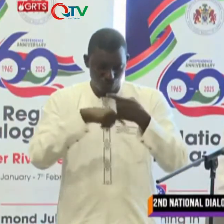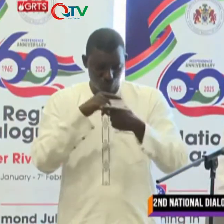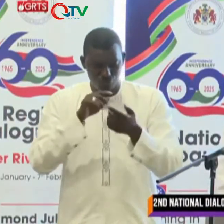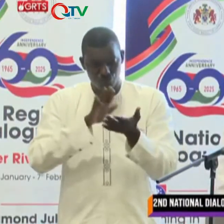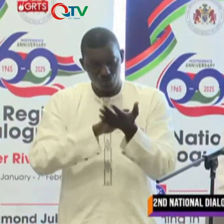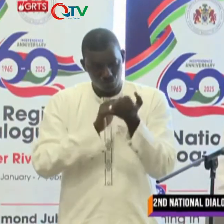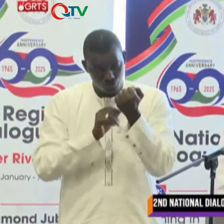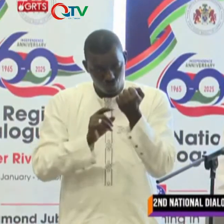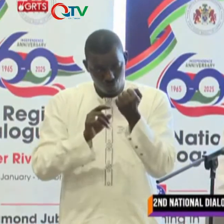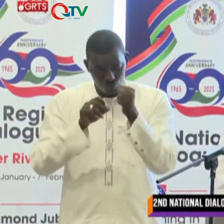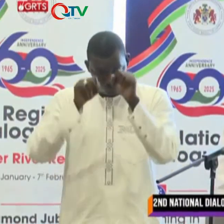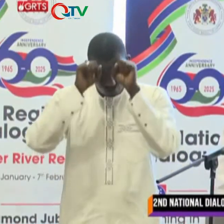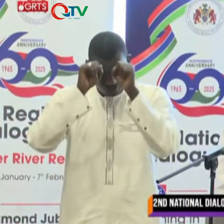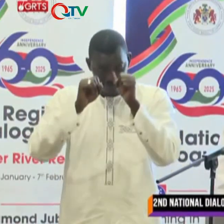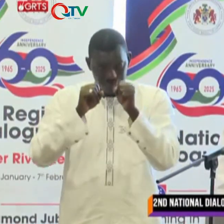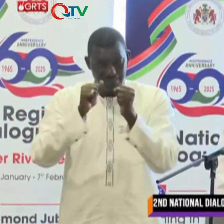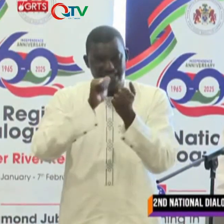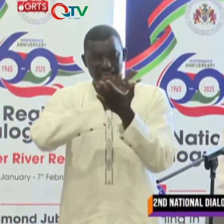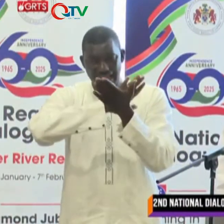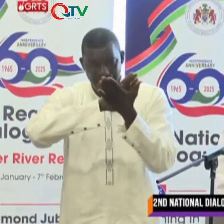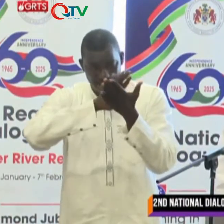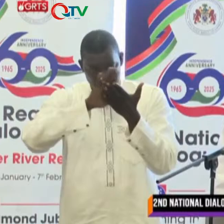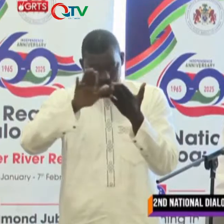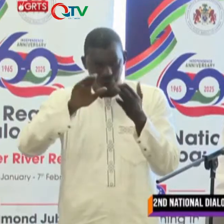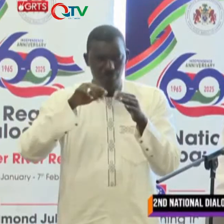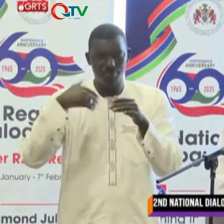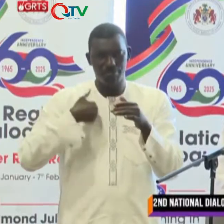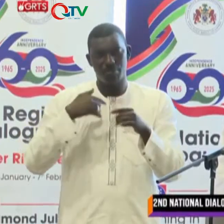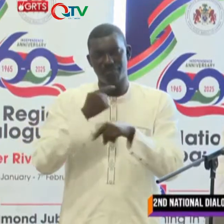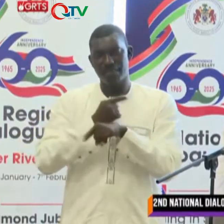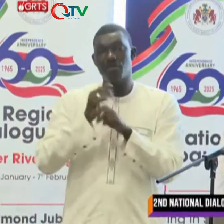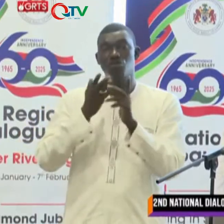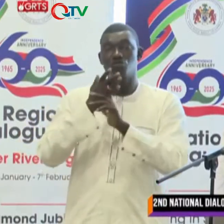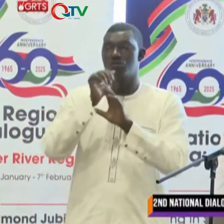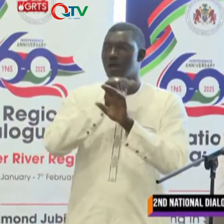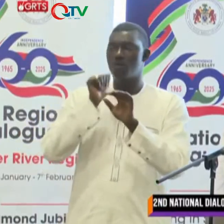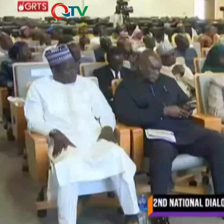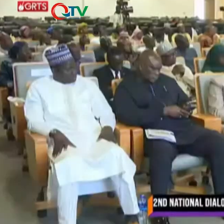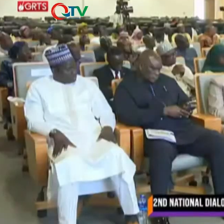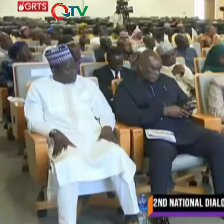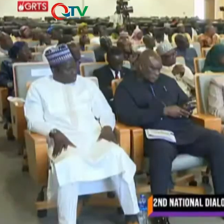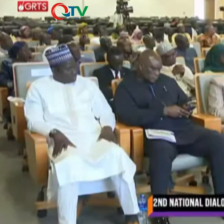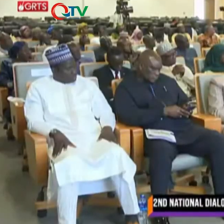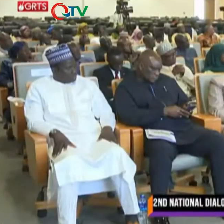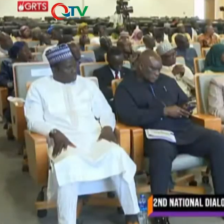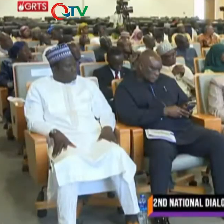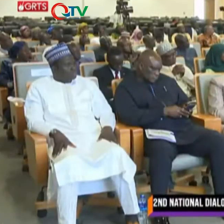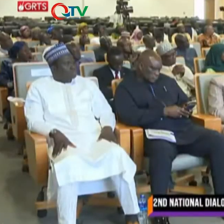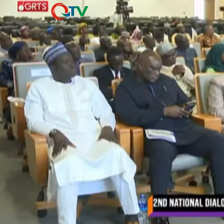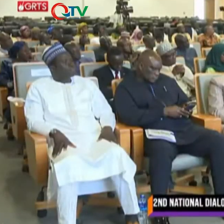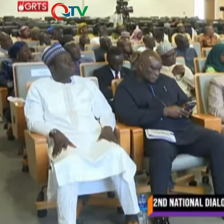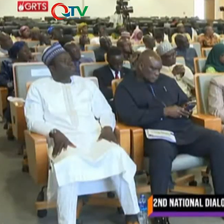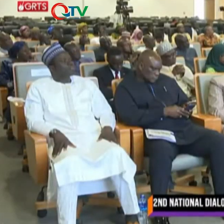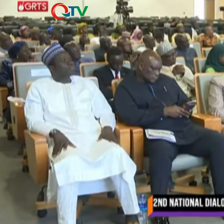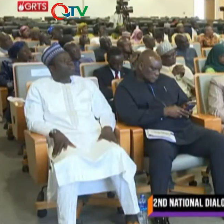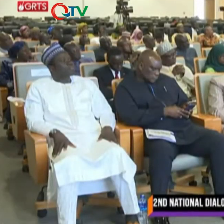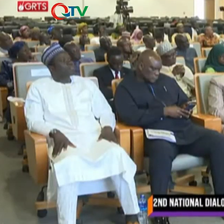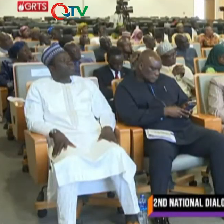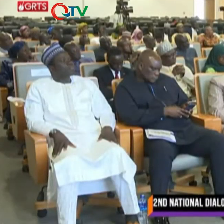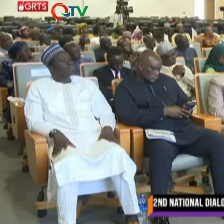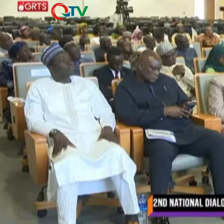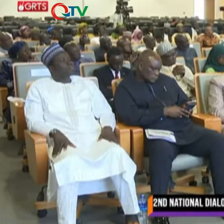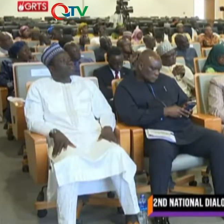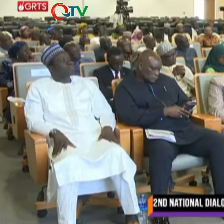government accountable to the people of the Gambia through our oversight function to ensure that wishes